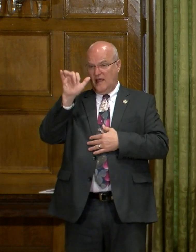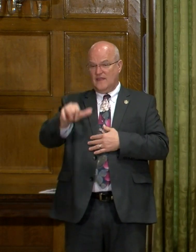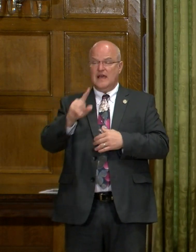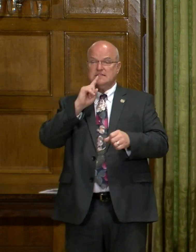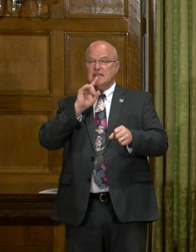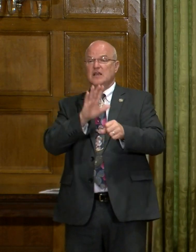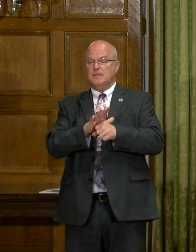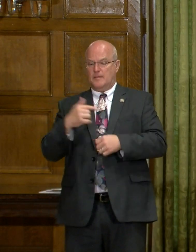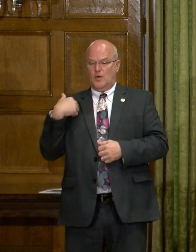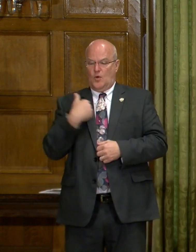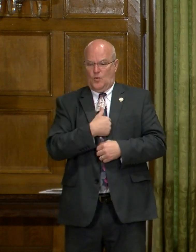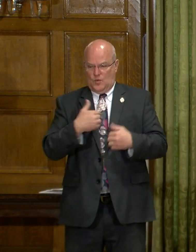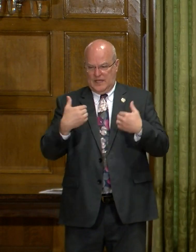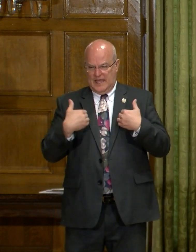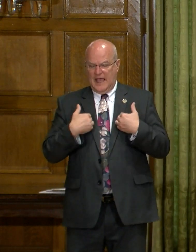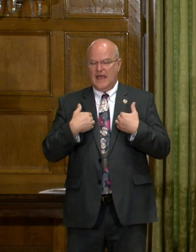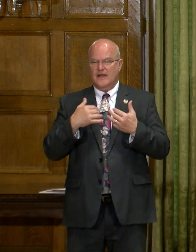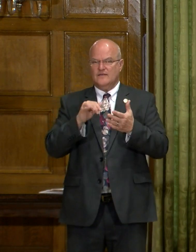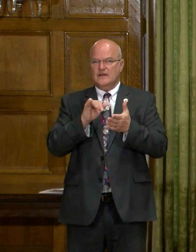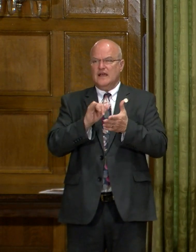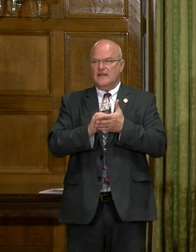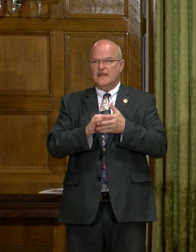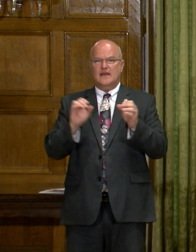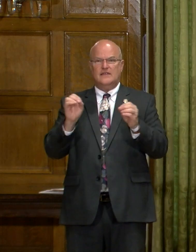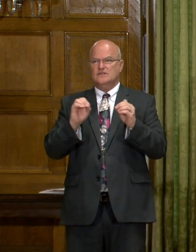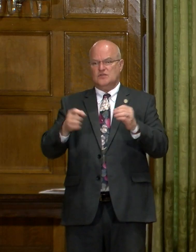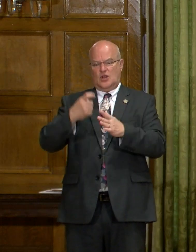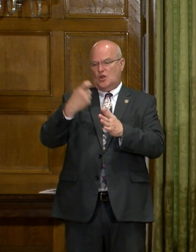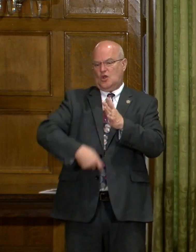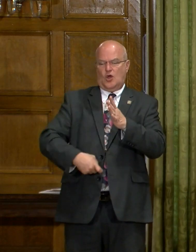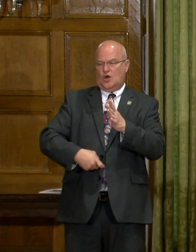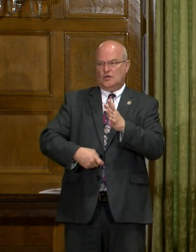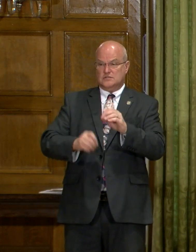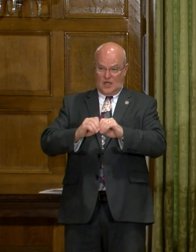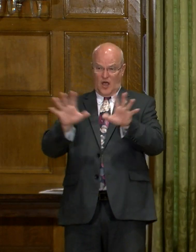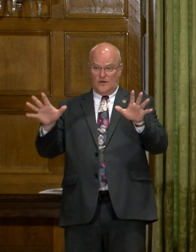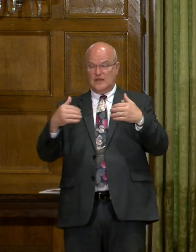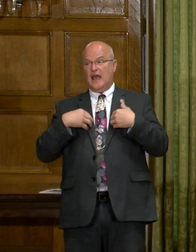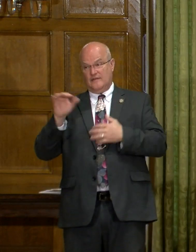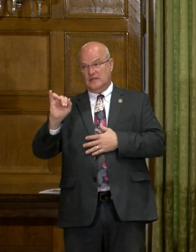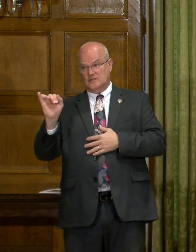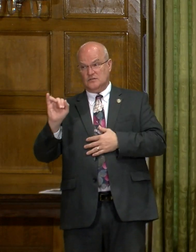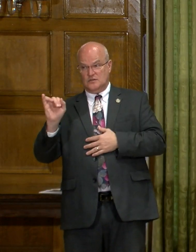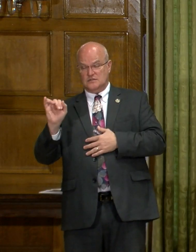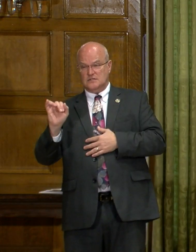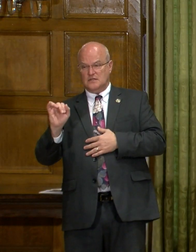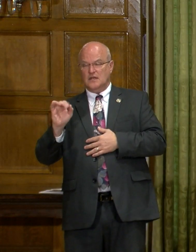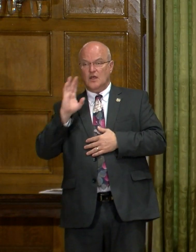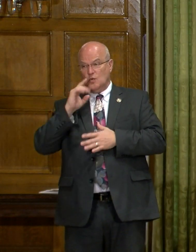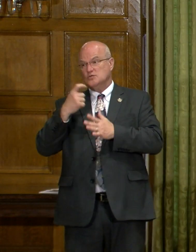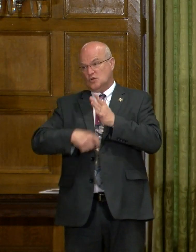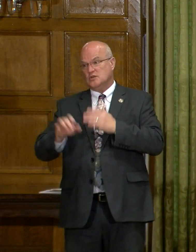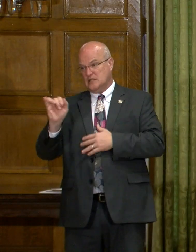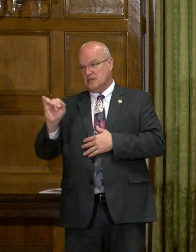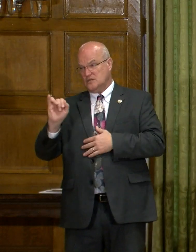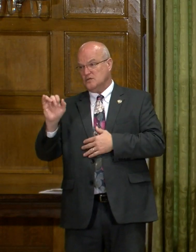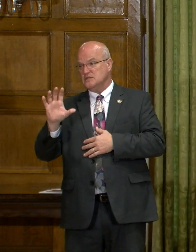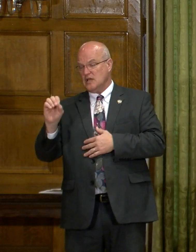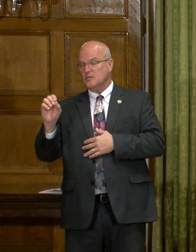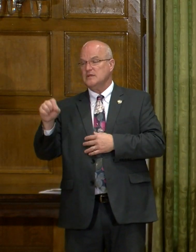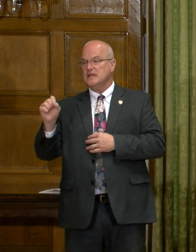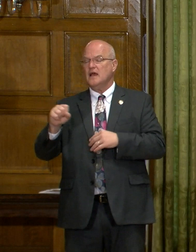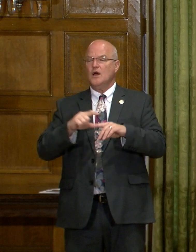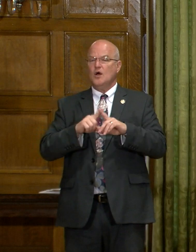a commitment that we have, that there's not a cost. Obviously, you have insurance. They're going to charge the